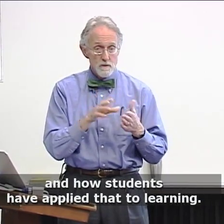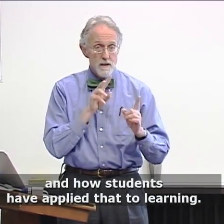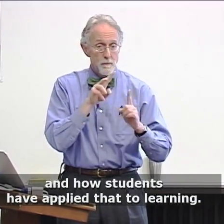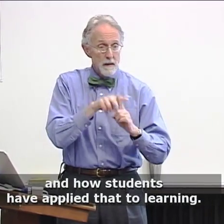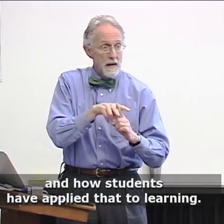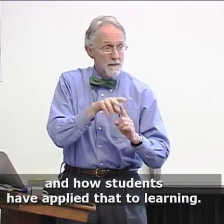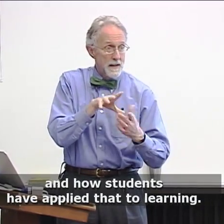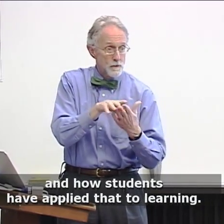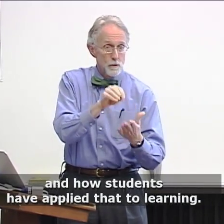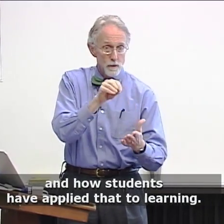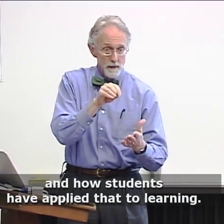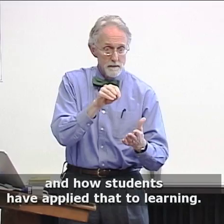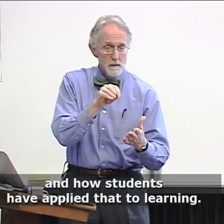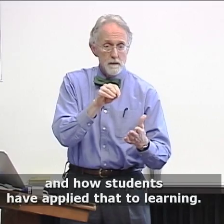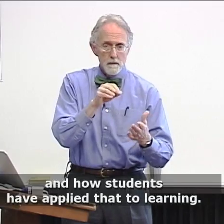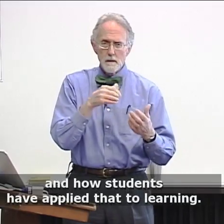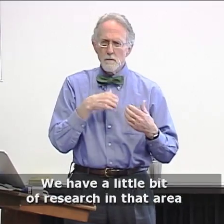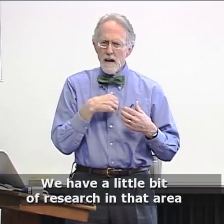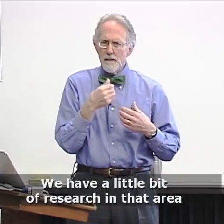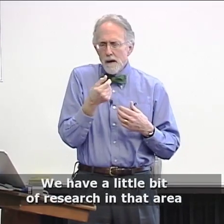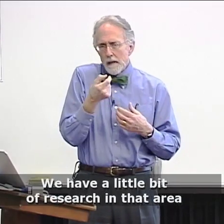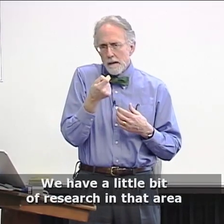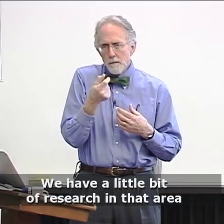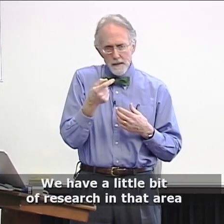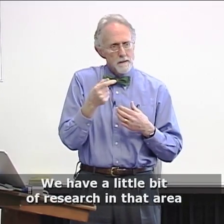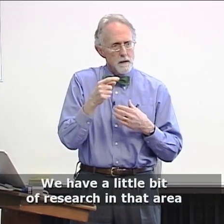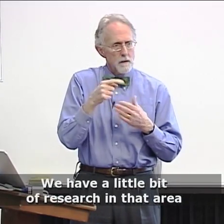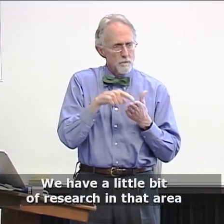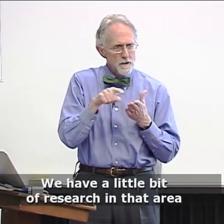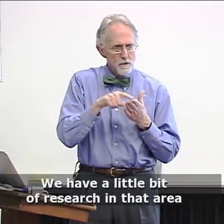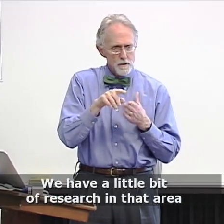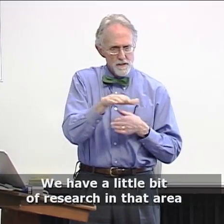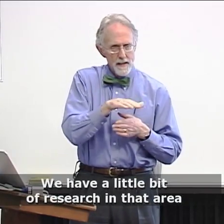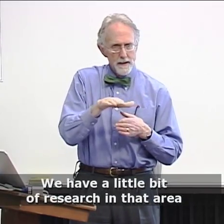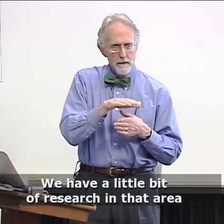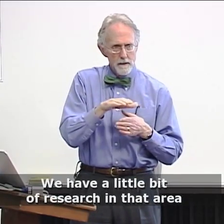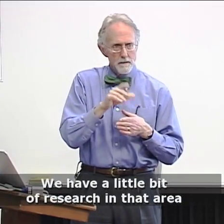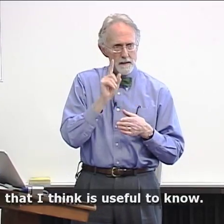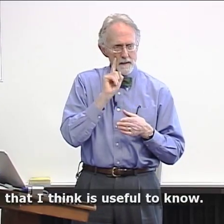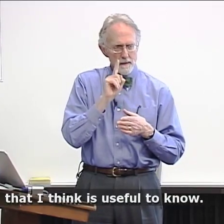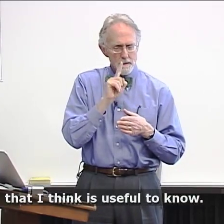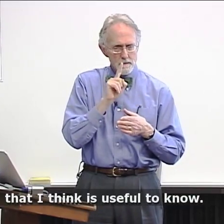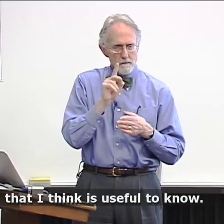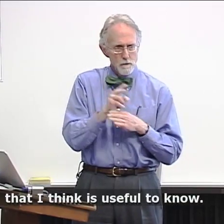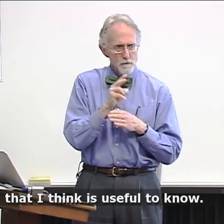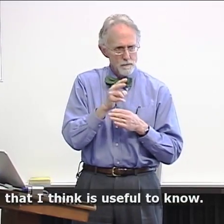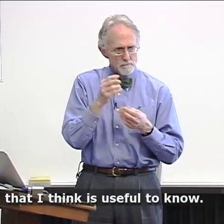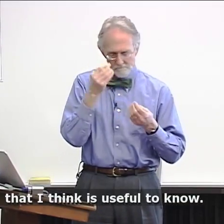have applied that to learning. We have a little bit of research in that area that I think is useful to